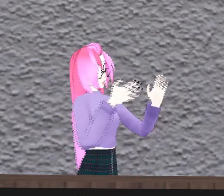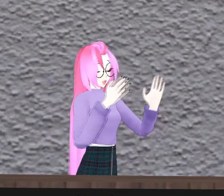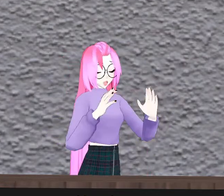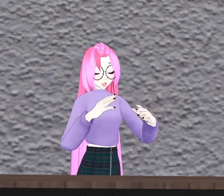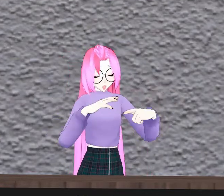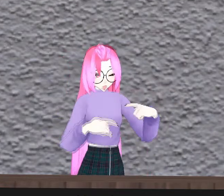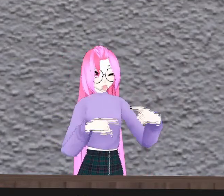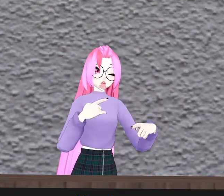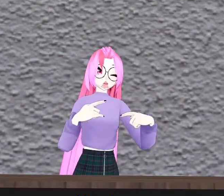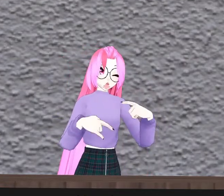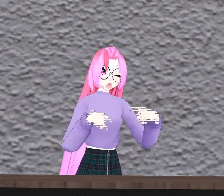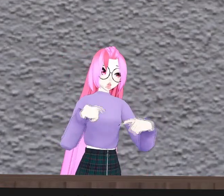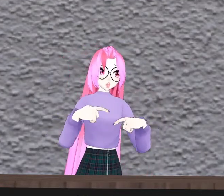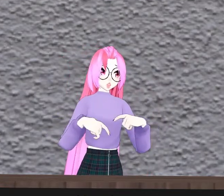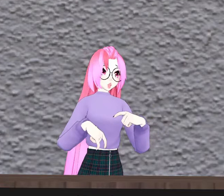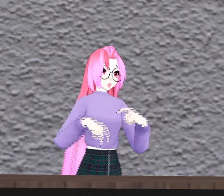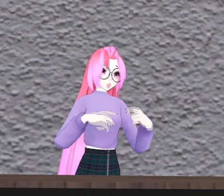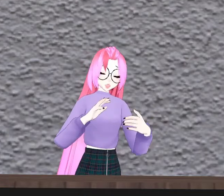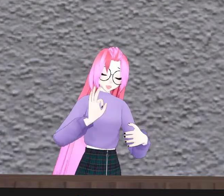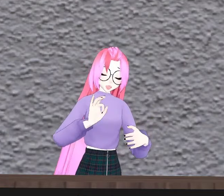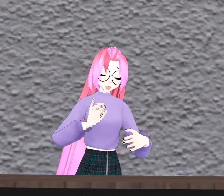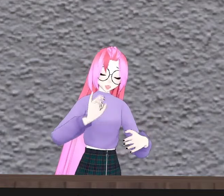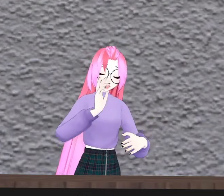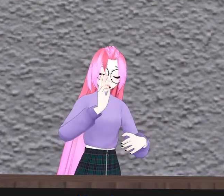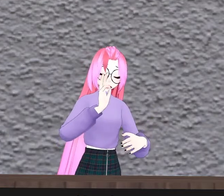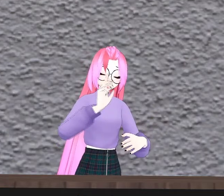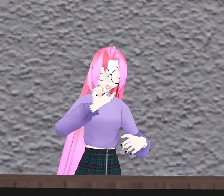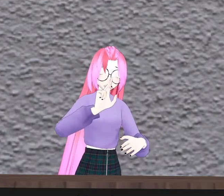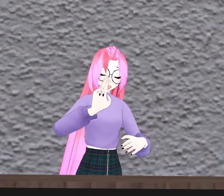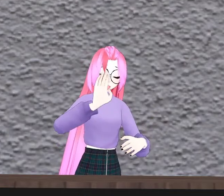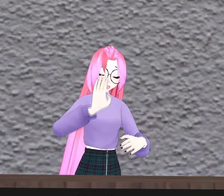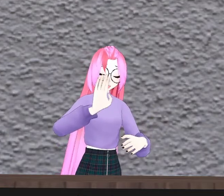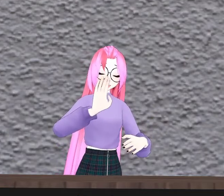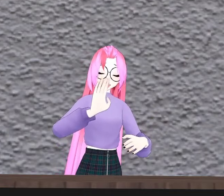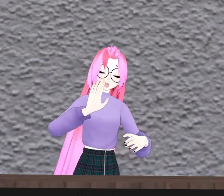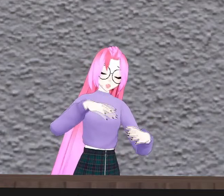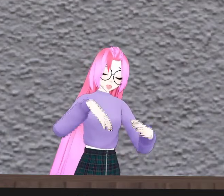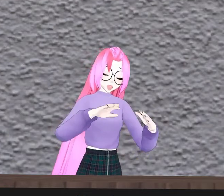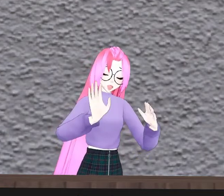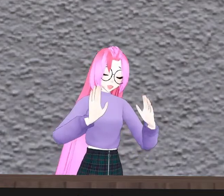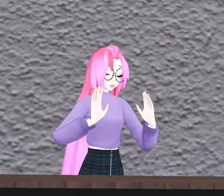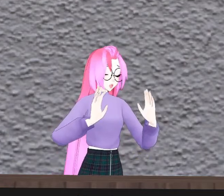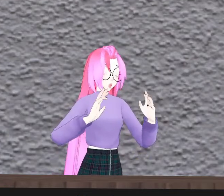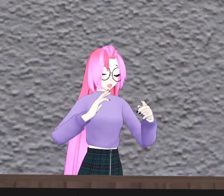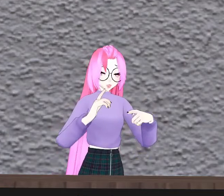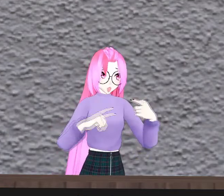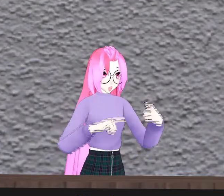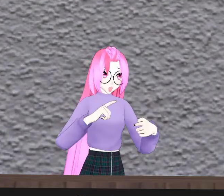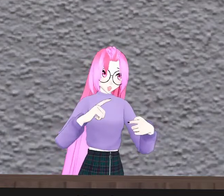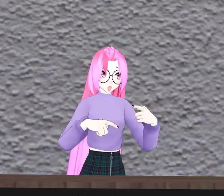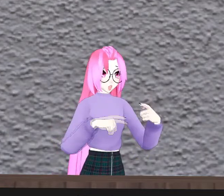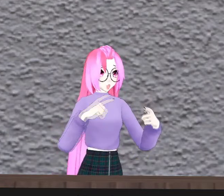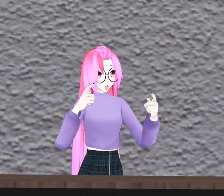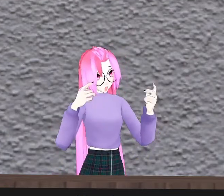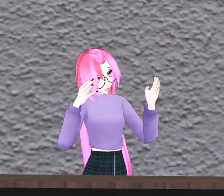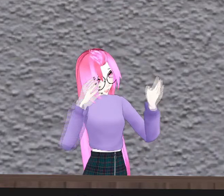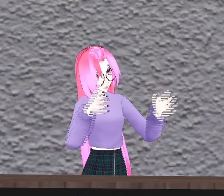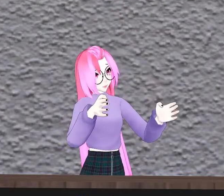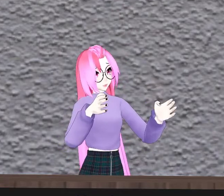at all when they're signing. And that's like a really good thing for club. If you go to club, when you're practicing signing with people, just